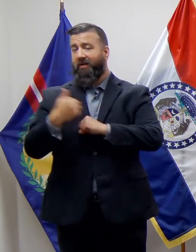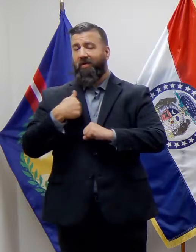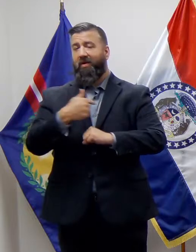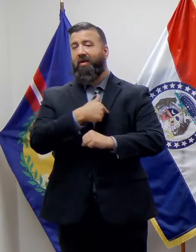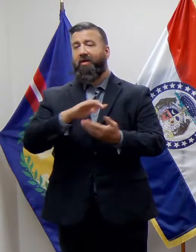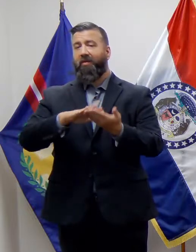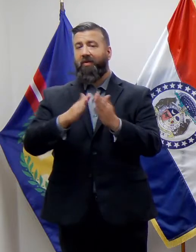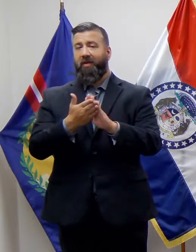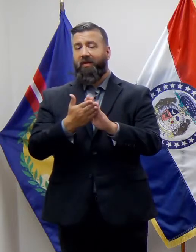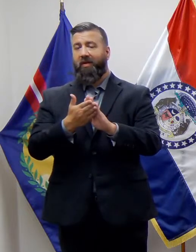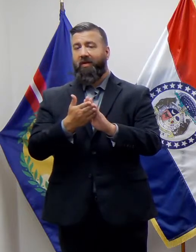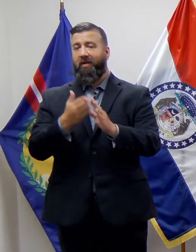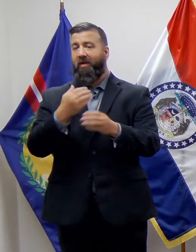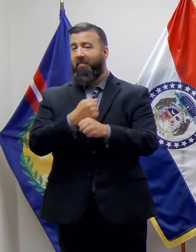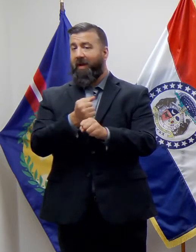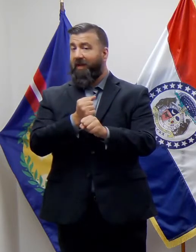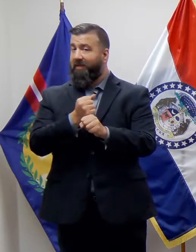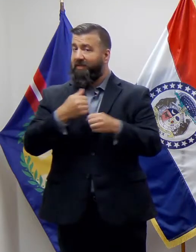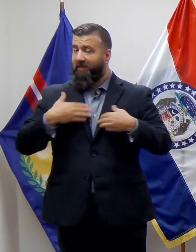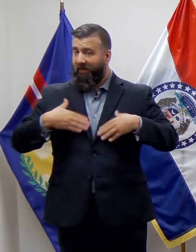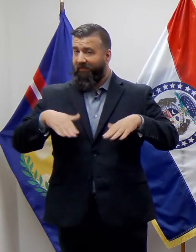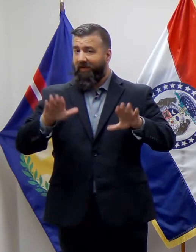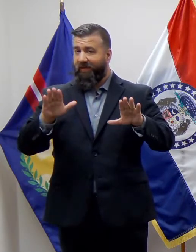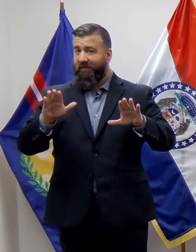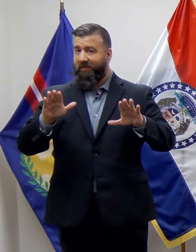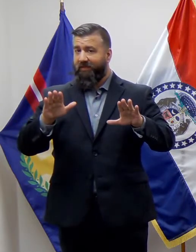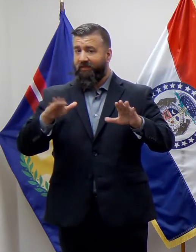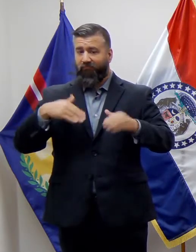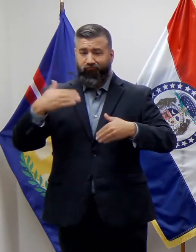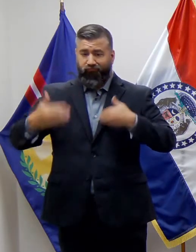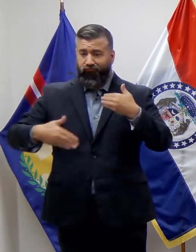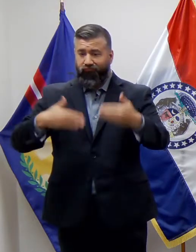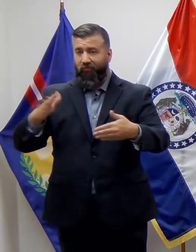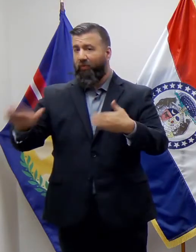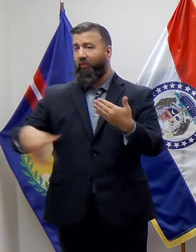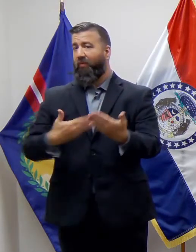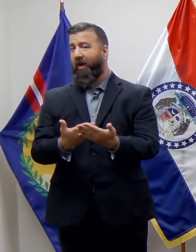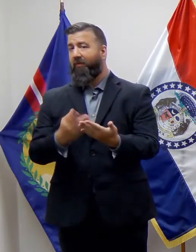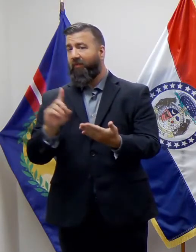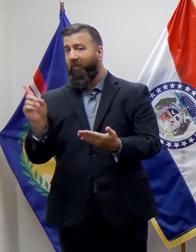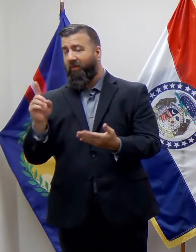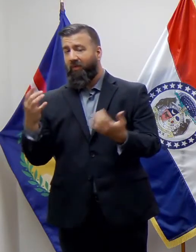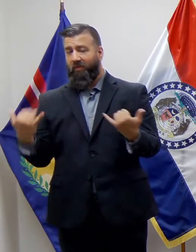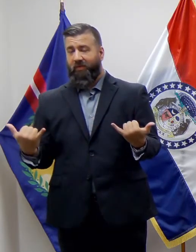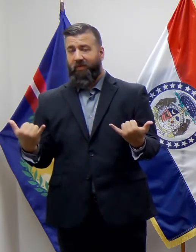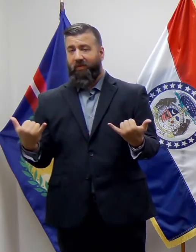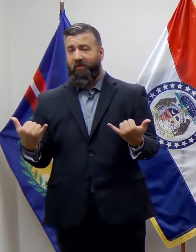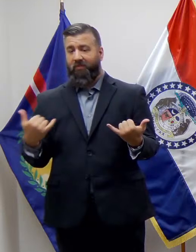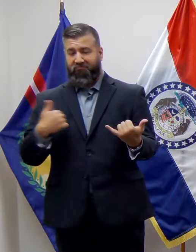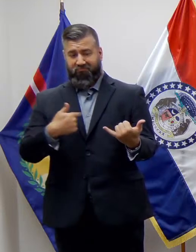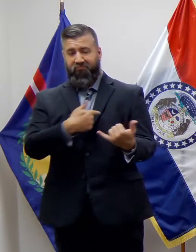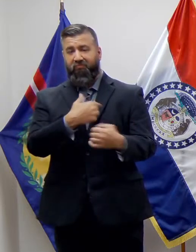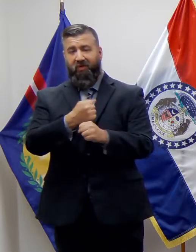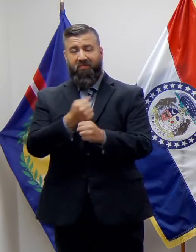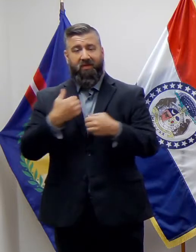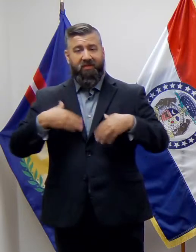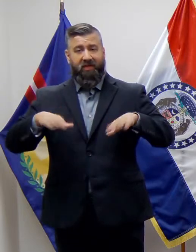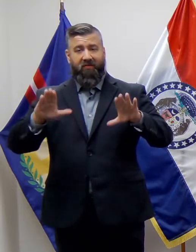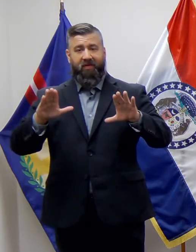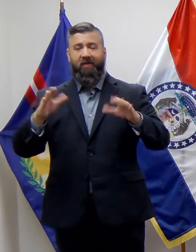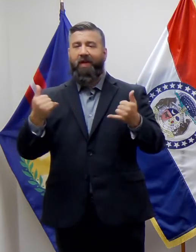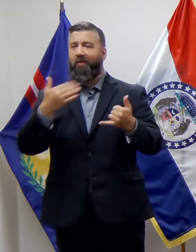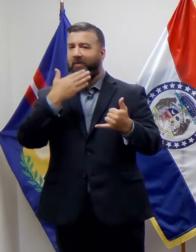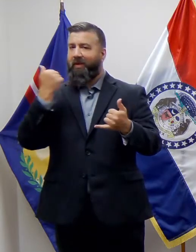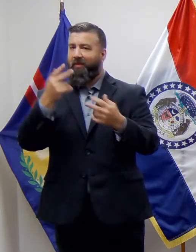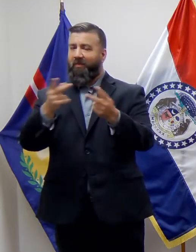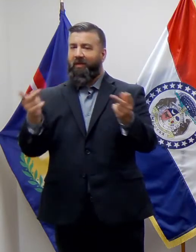community made the sacrifices to get us where we are today. We made those sacrifices, and we're in a much better shape.